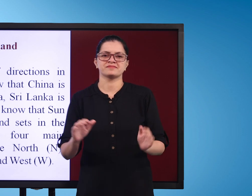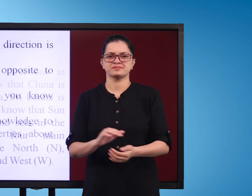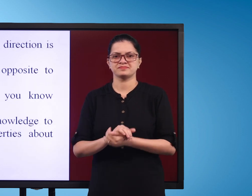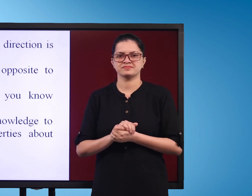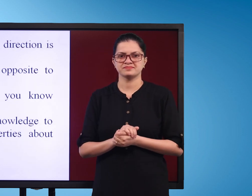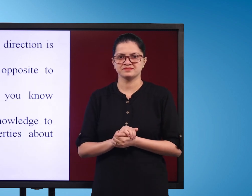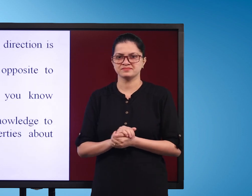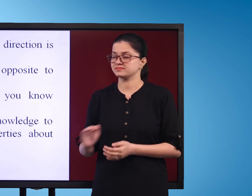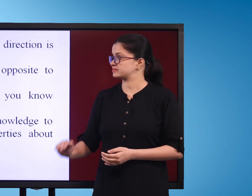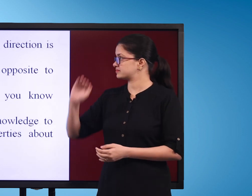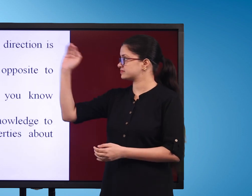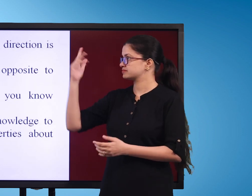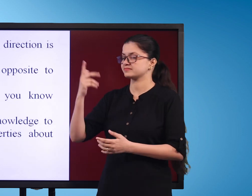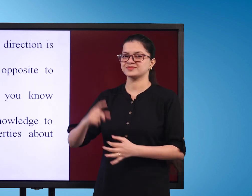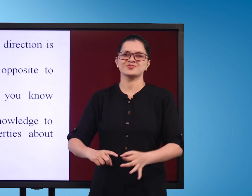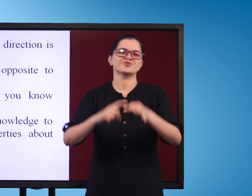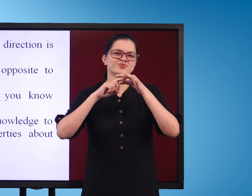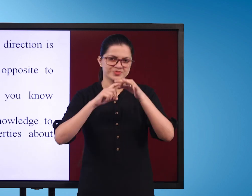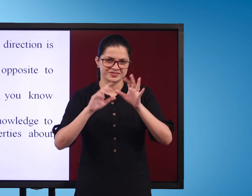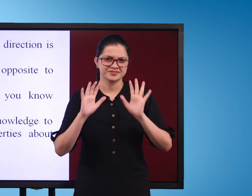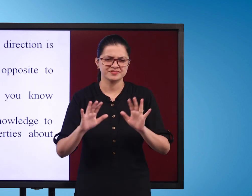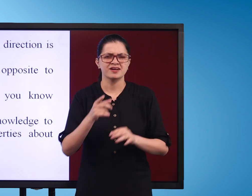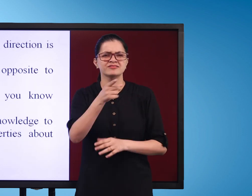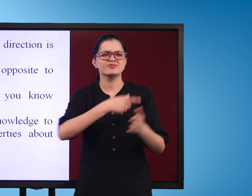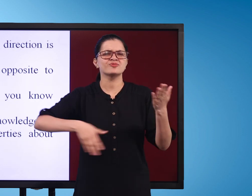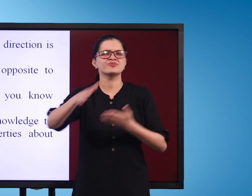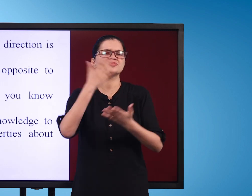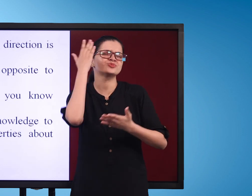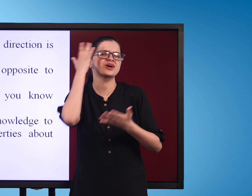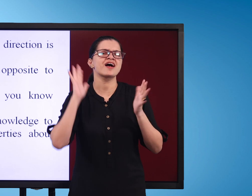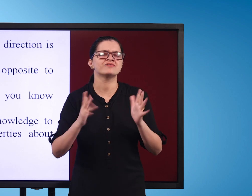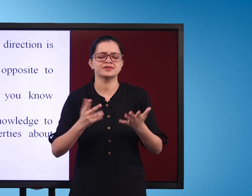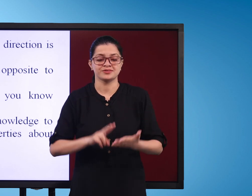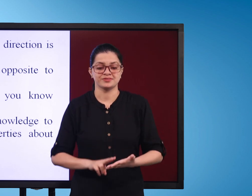W. Do you know which direction is opposite to north?